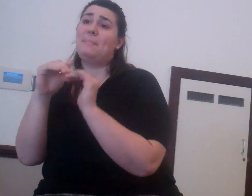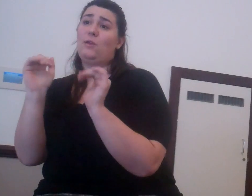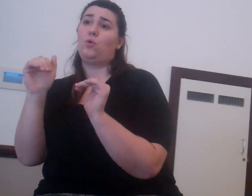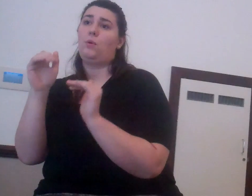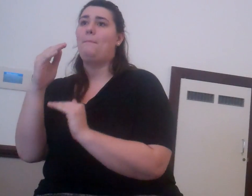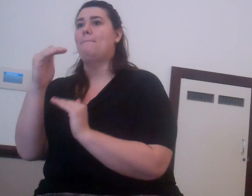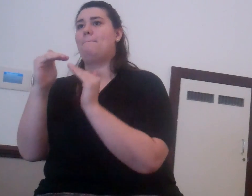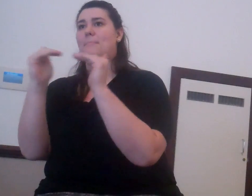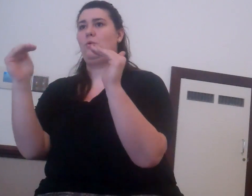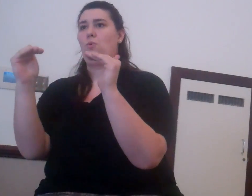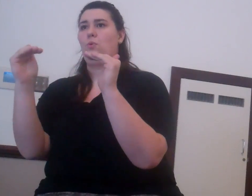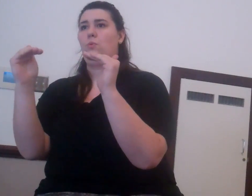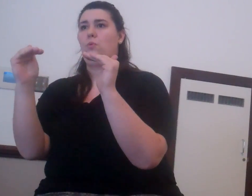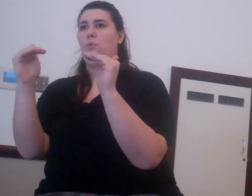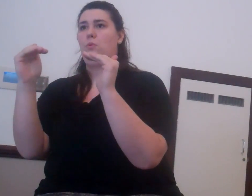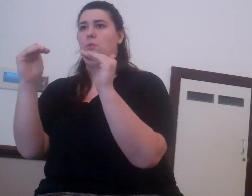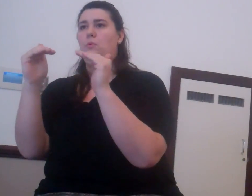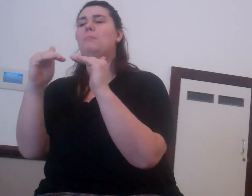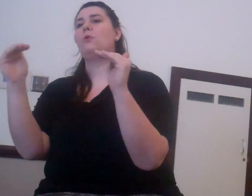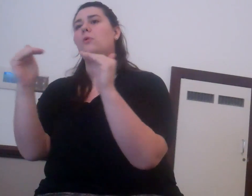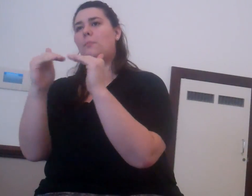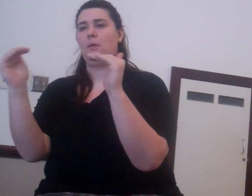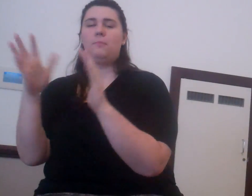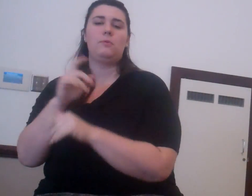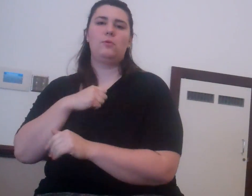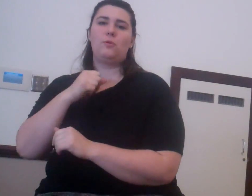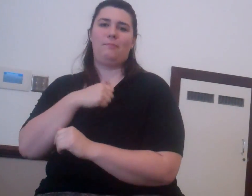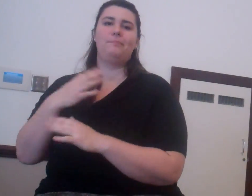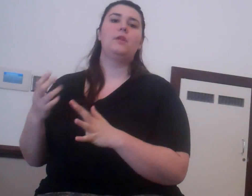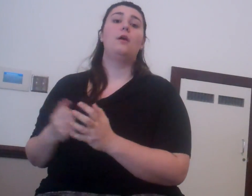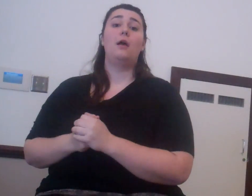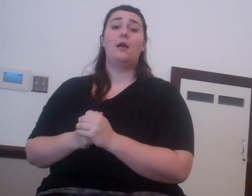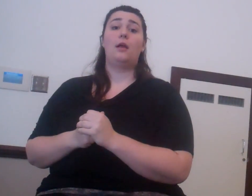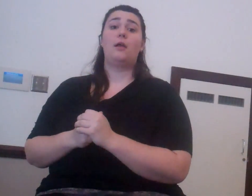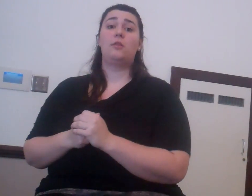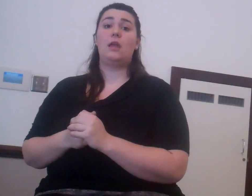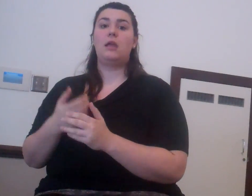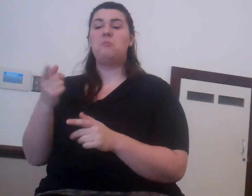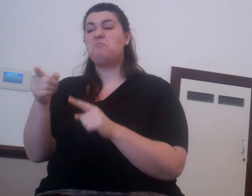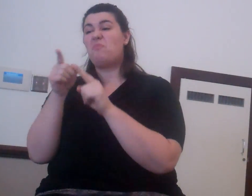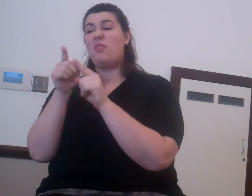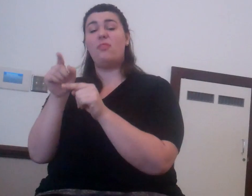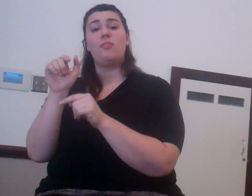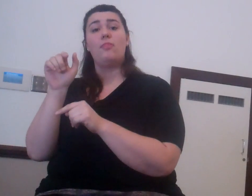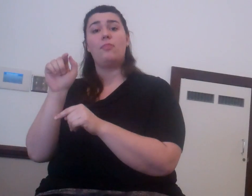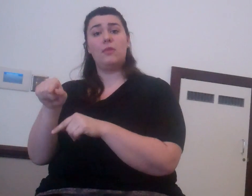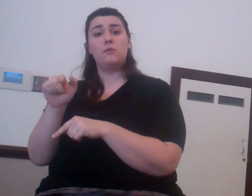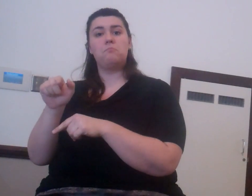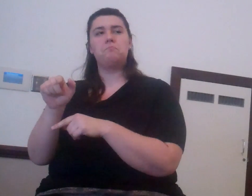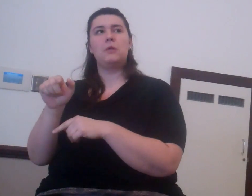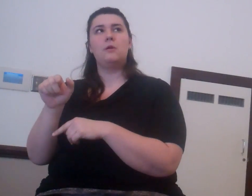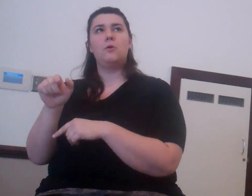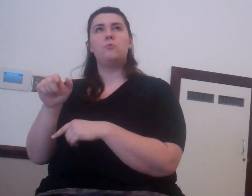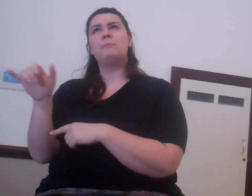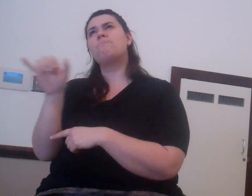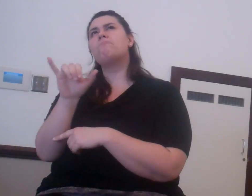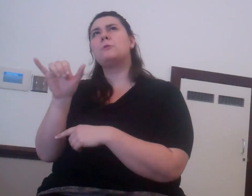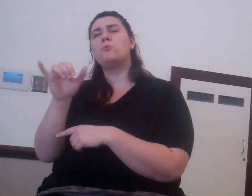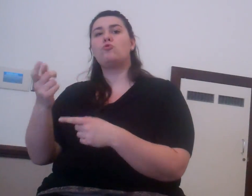you kind of have like a best friend at work. Which actually a lot of you raised your hand and said you have, at least in the past, or maybe have one now, right? So a lot of you